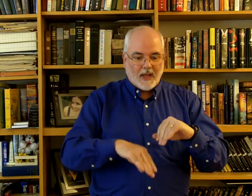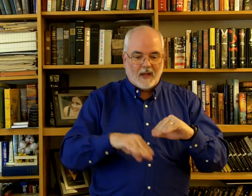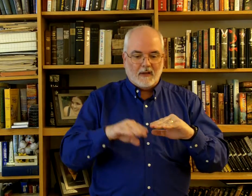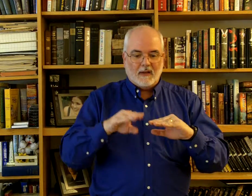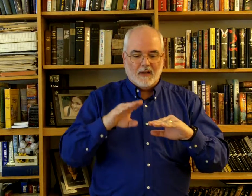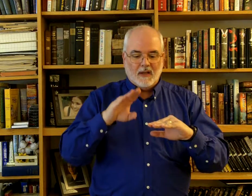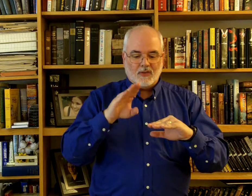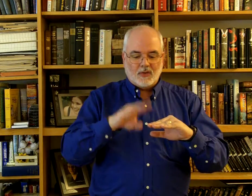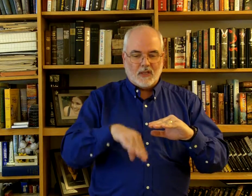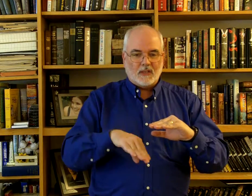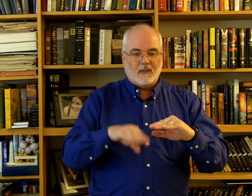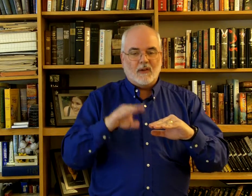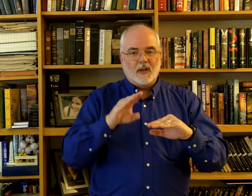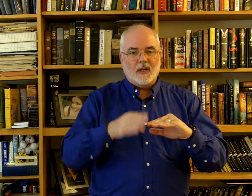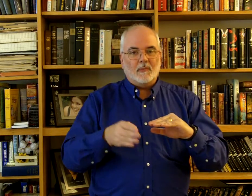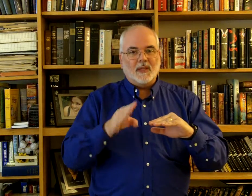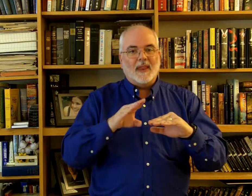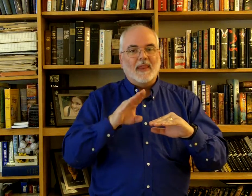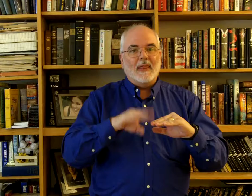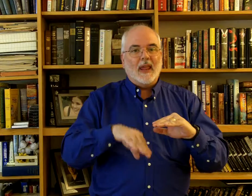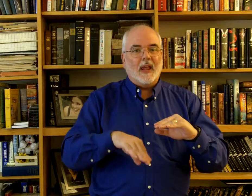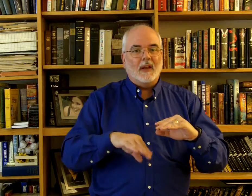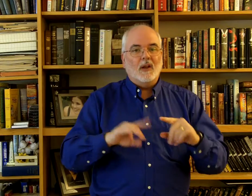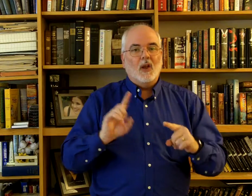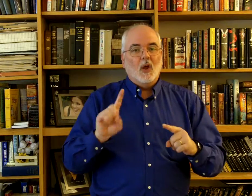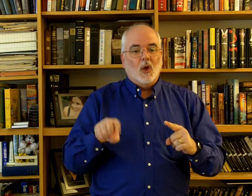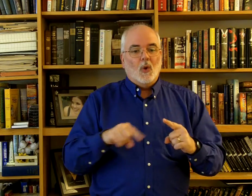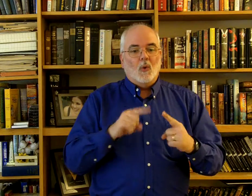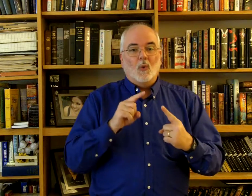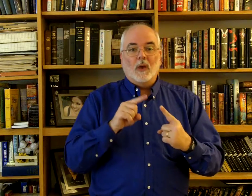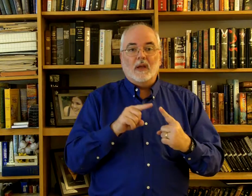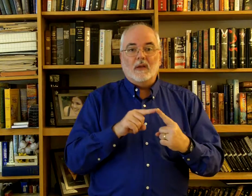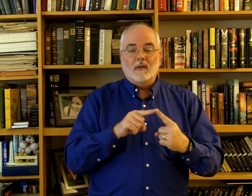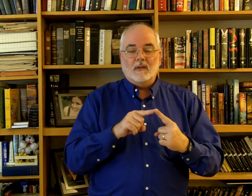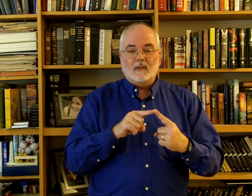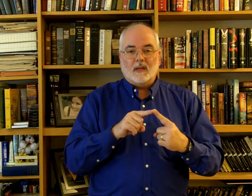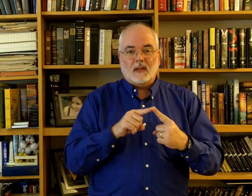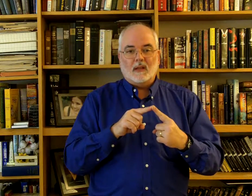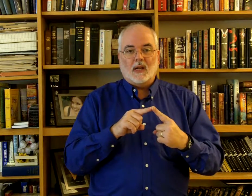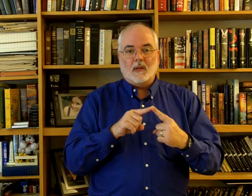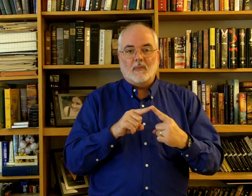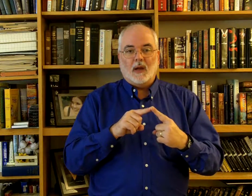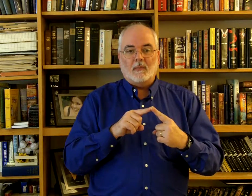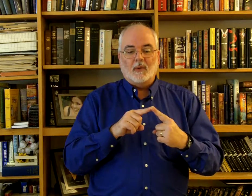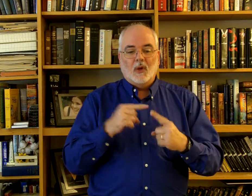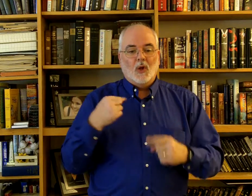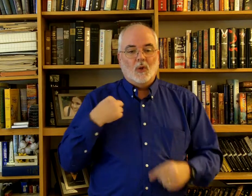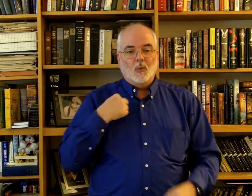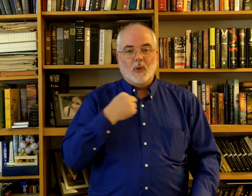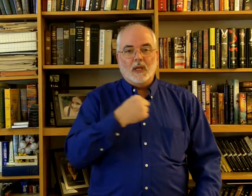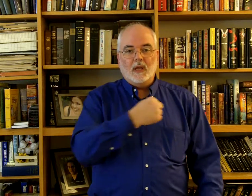hand, just the very tip. Than, when, like the lollipop, we, you